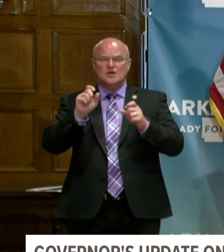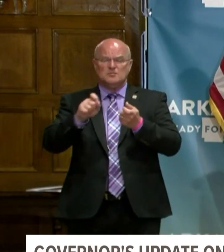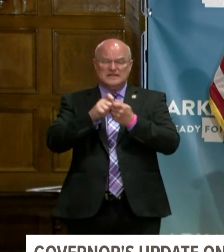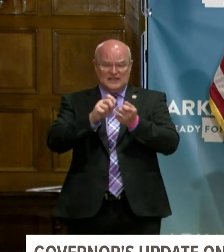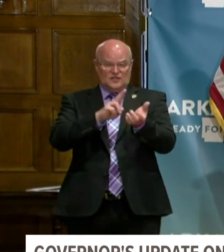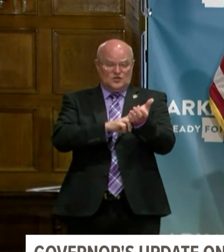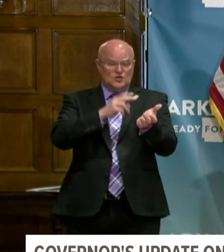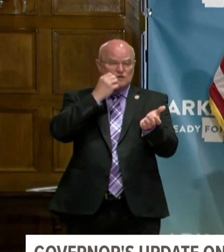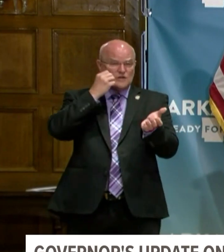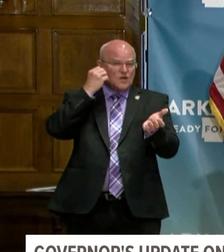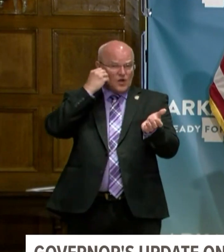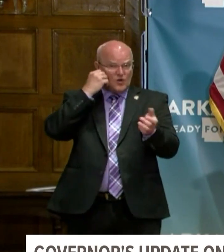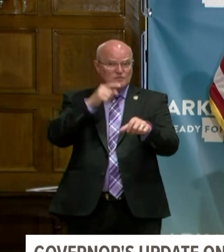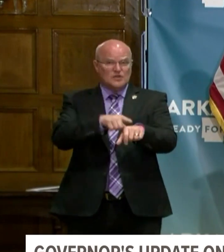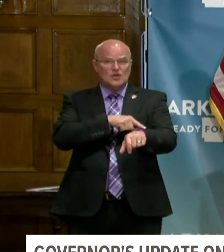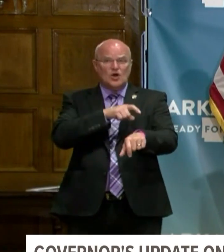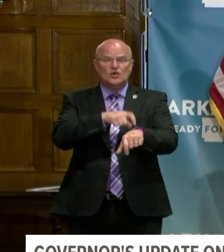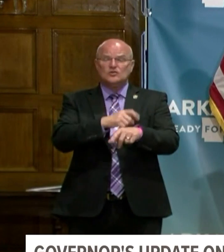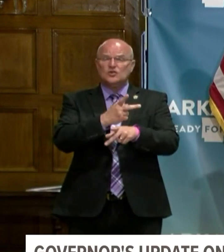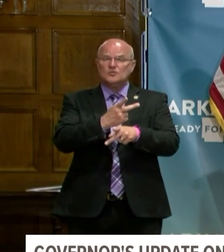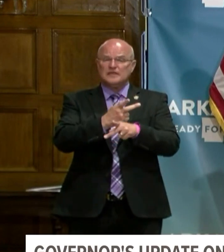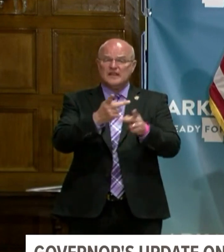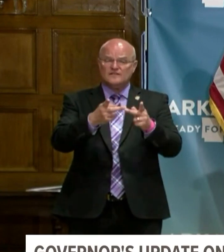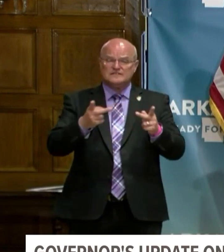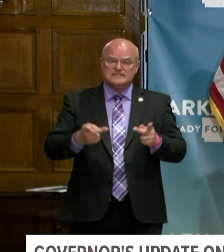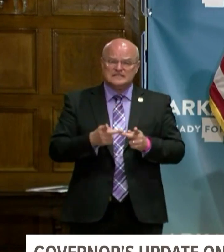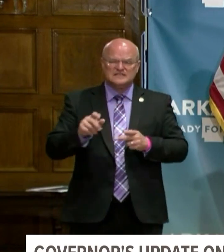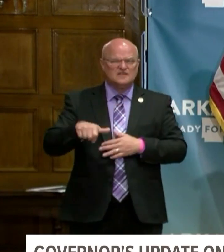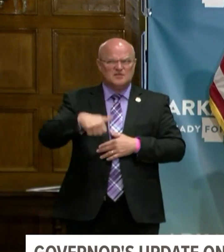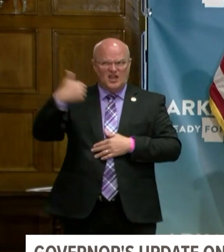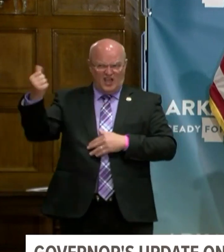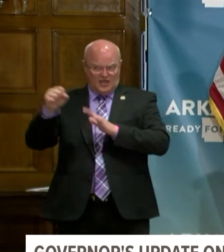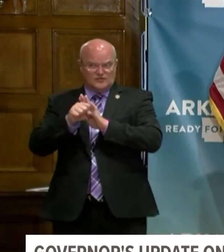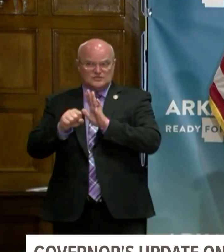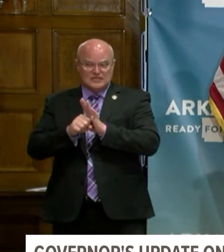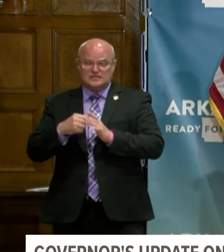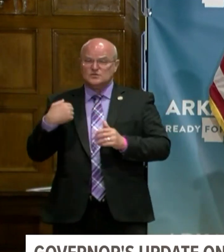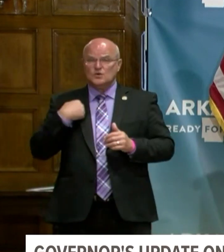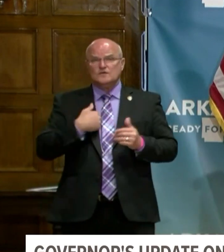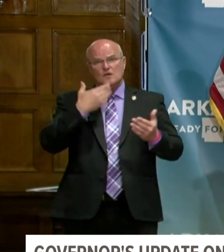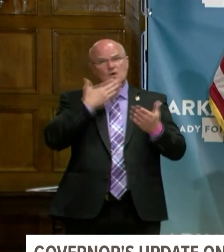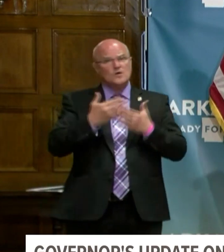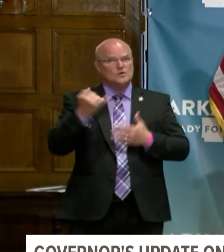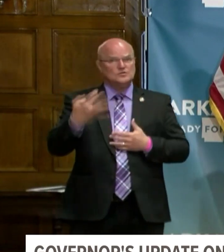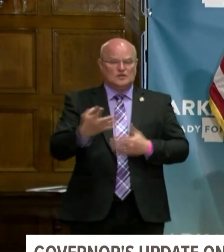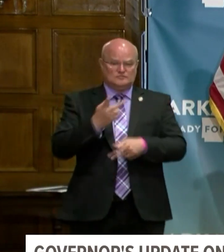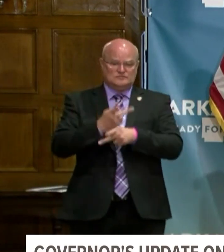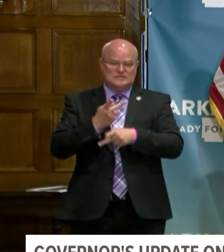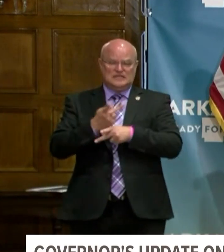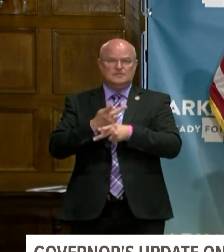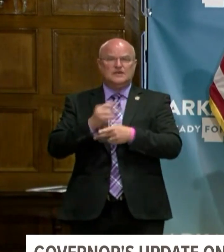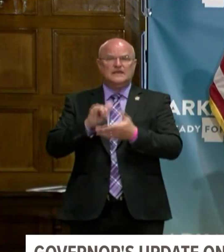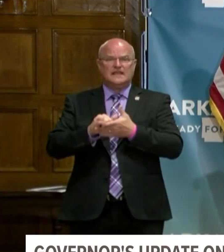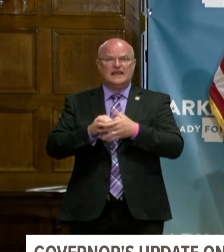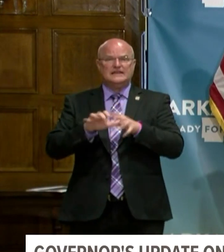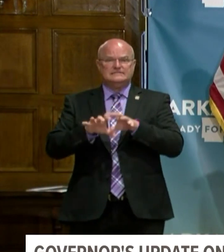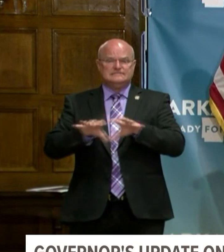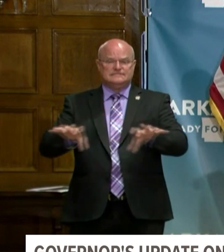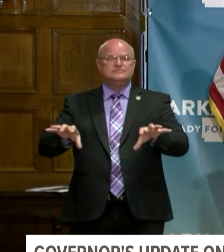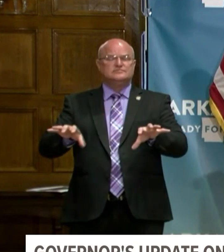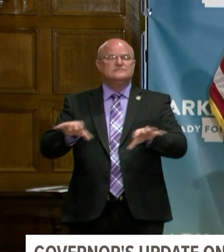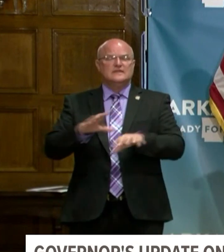particularly the nursing homes, the long-term care facilities, compared to other states. We've done a very good job of containing those,